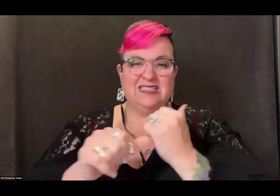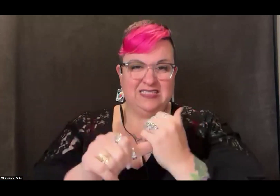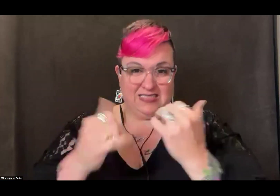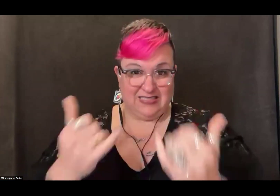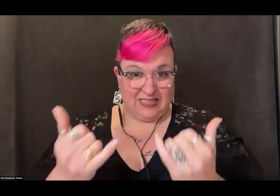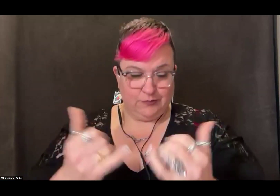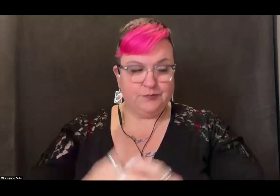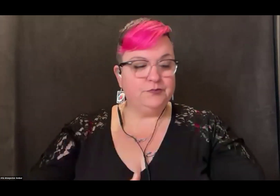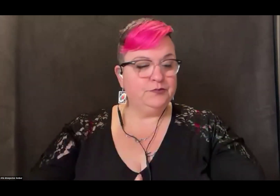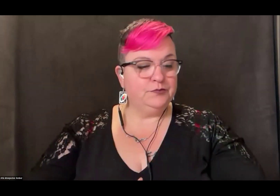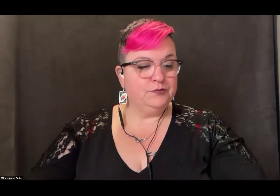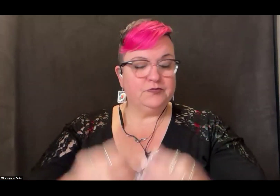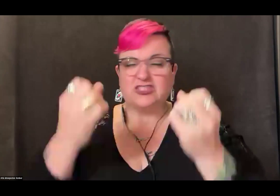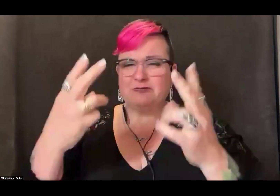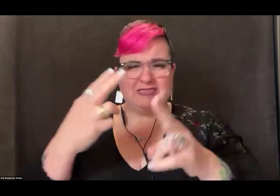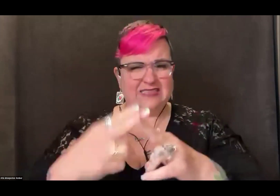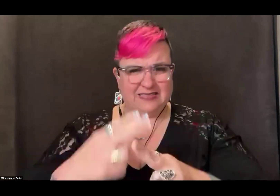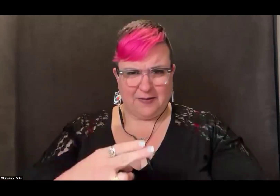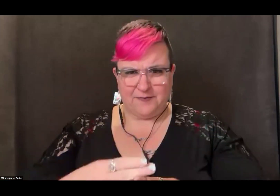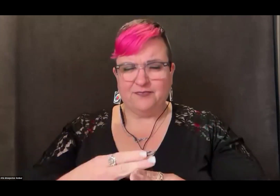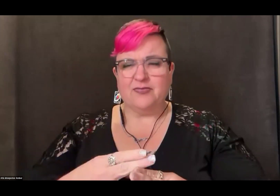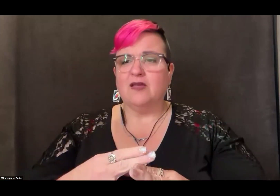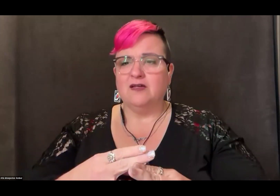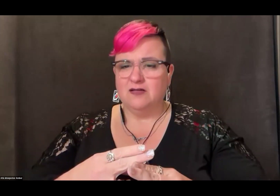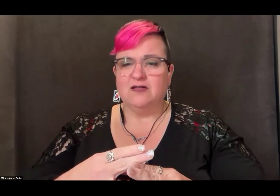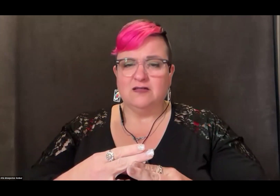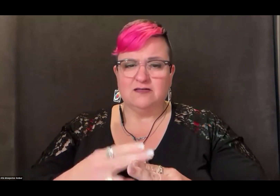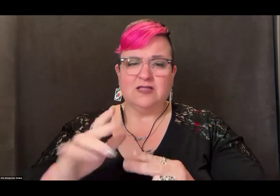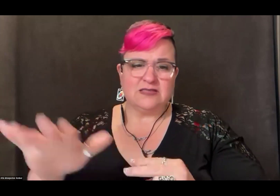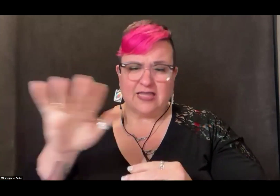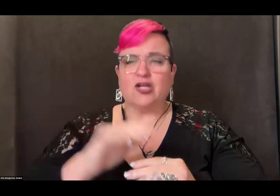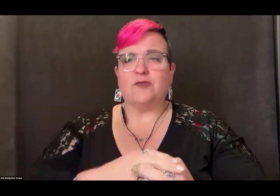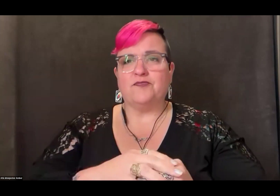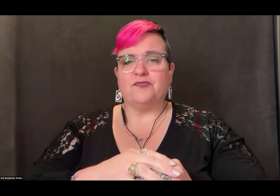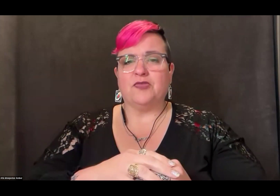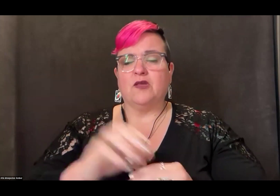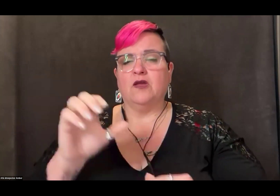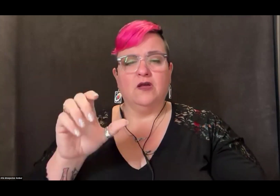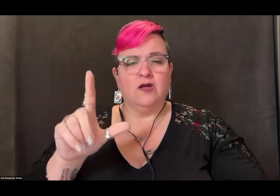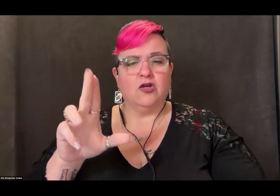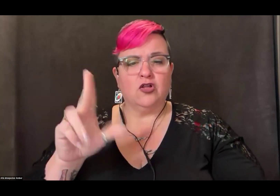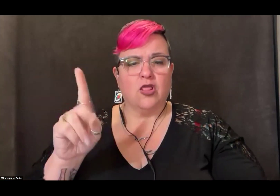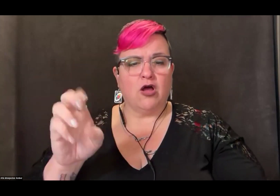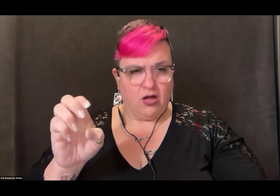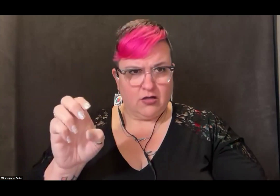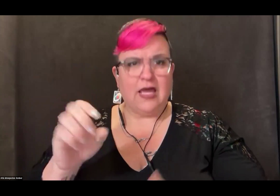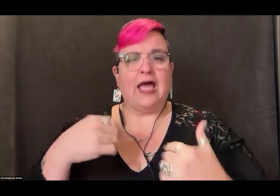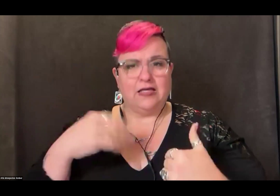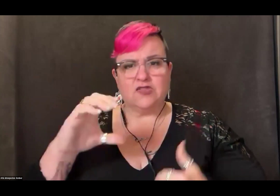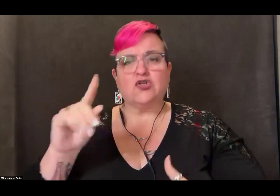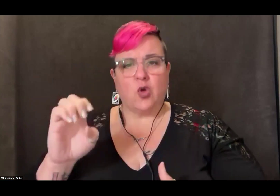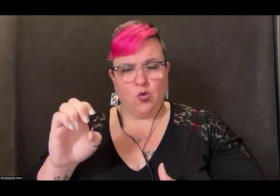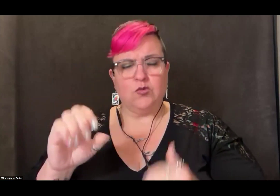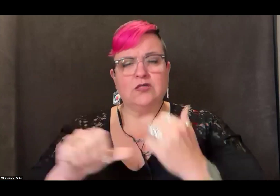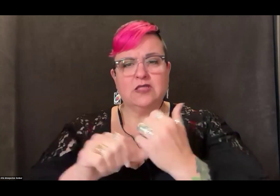now. There's many names out there like Klein, like Claude even has a code assistant.